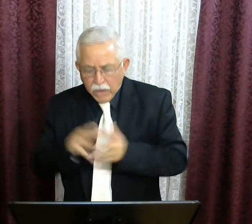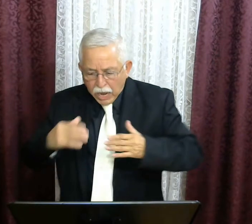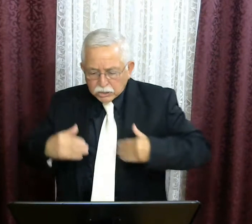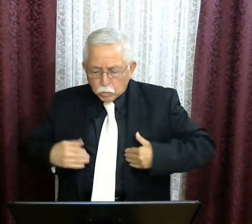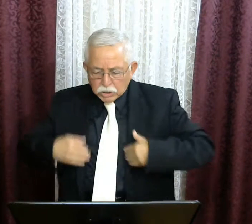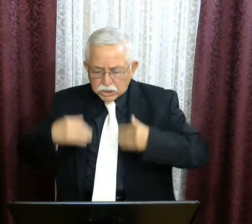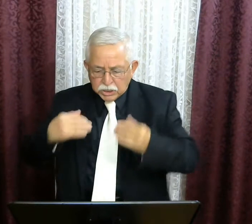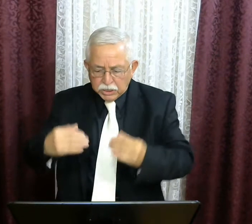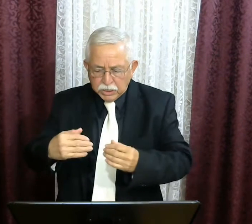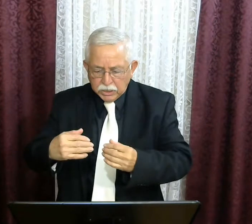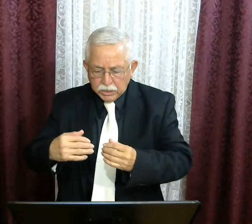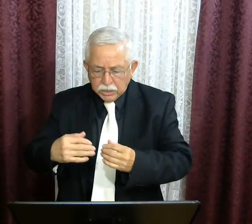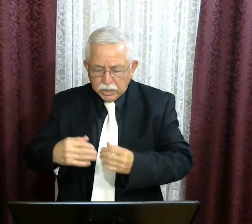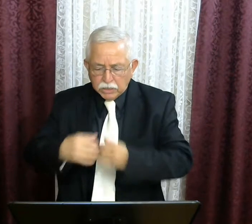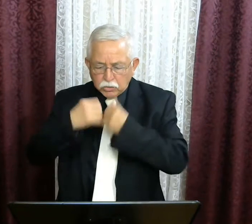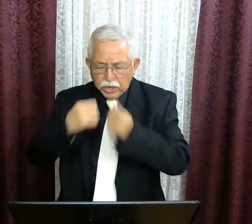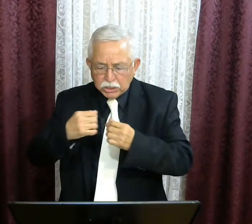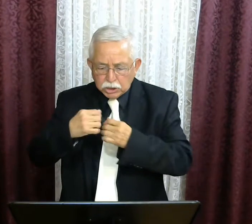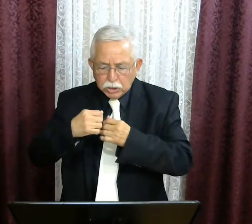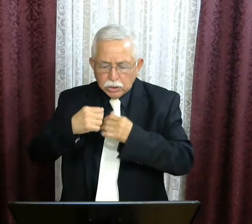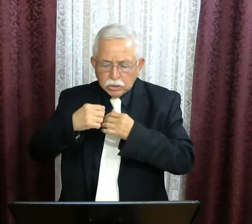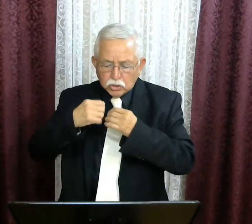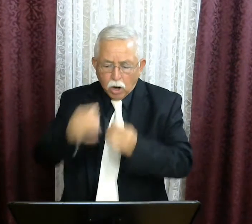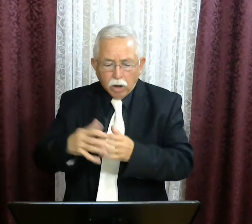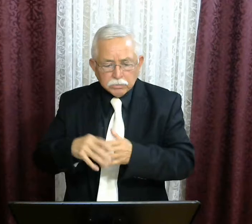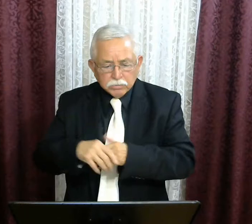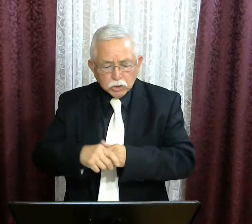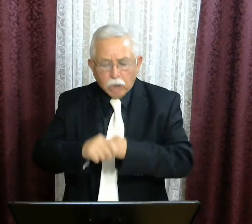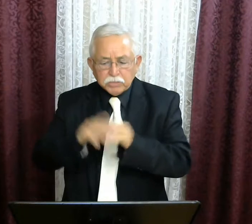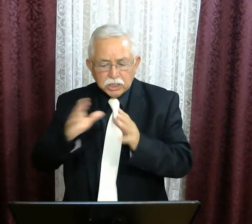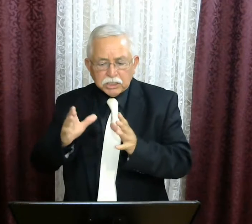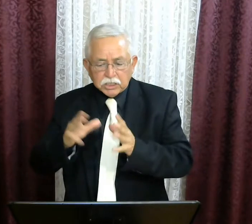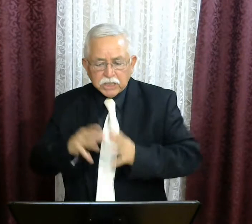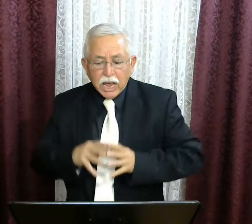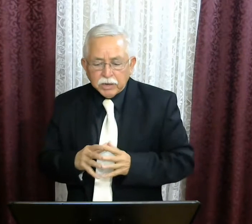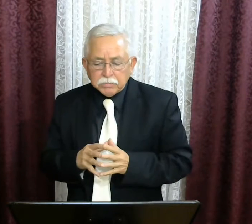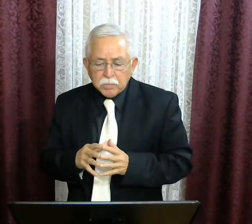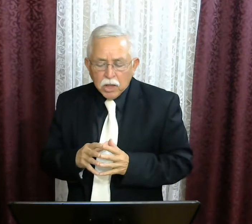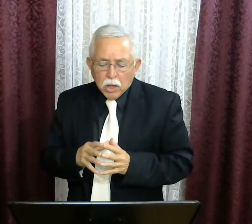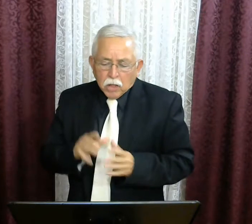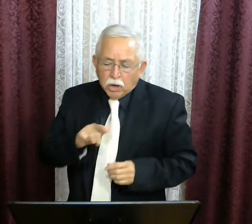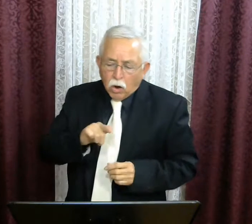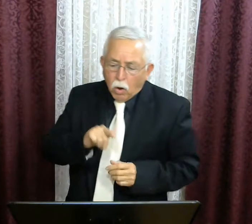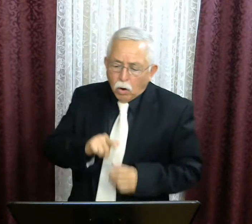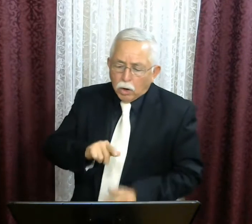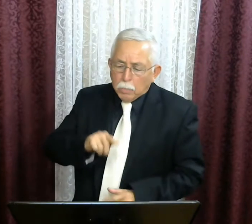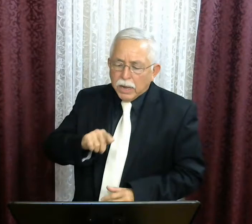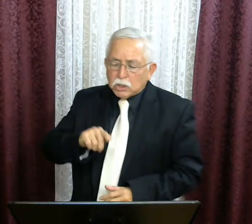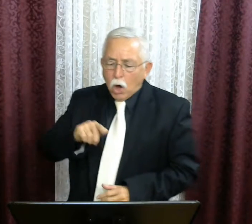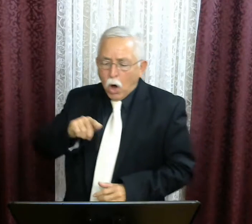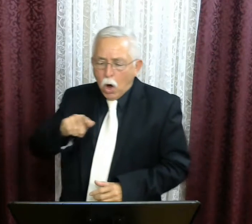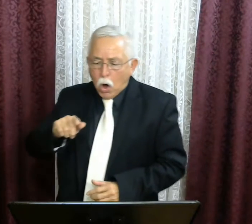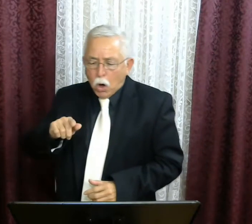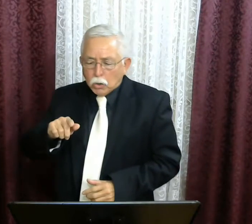As we see in today's Psalm, Psalm 67, the Lord blessed all so